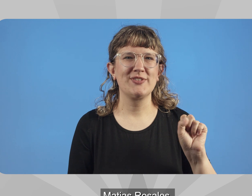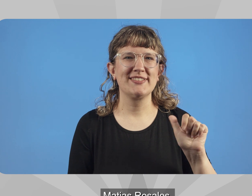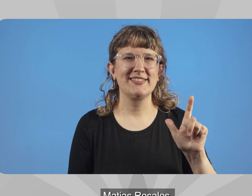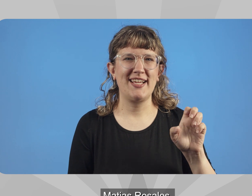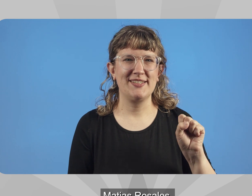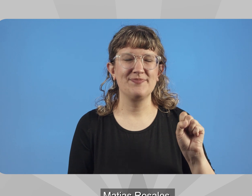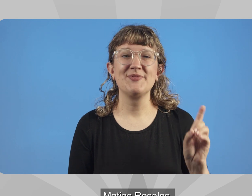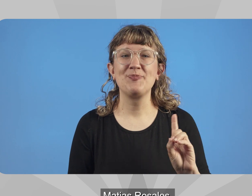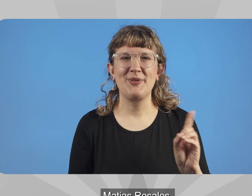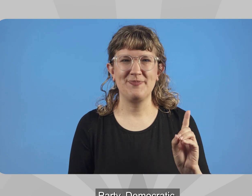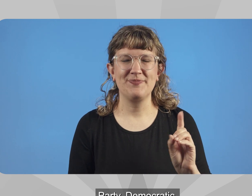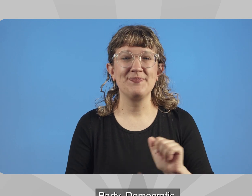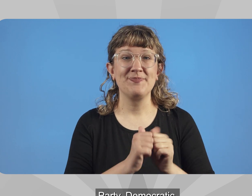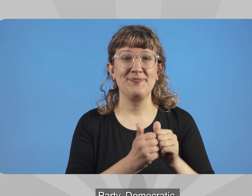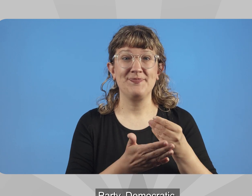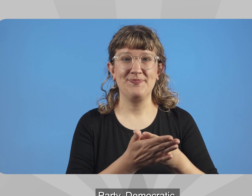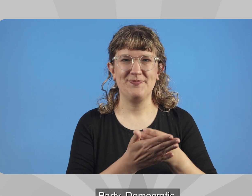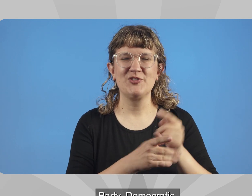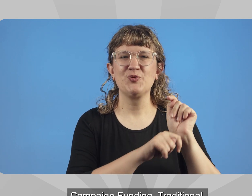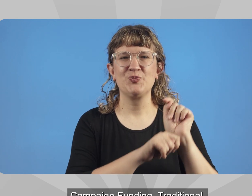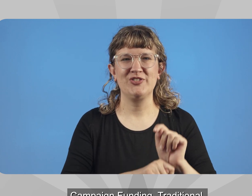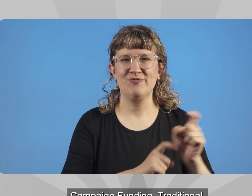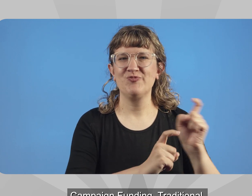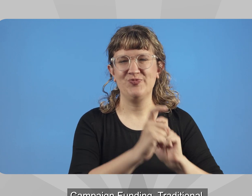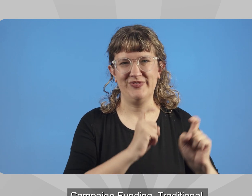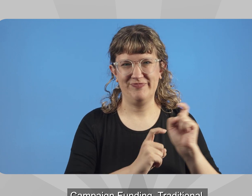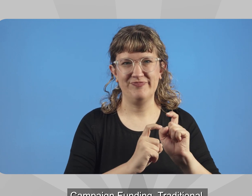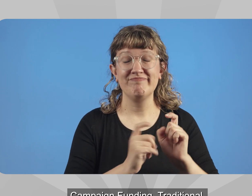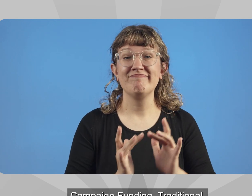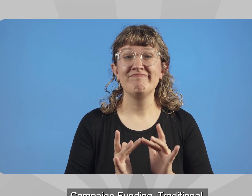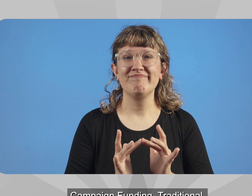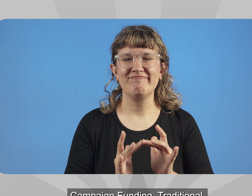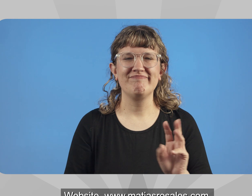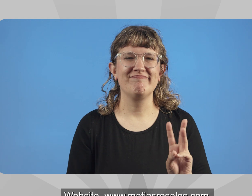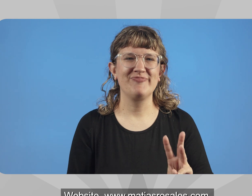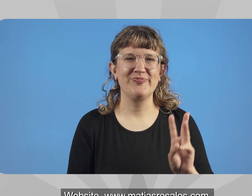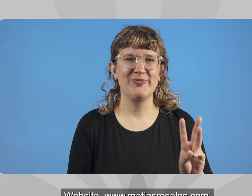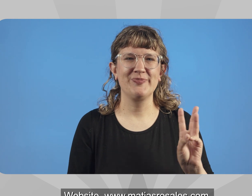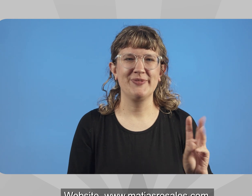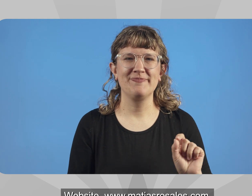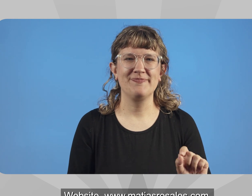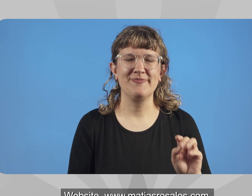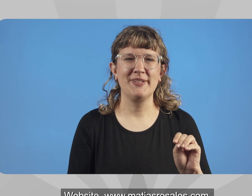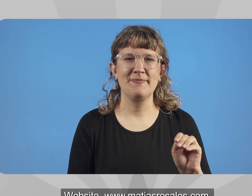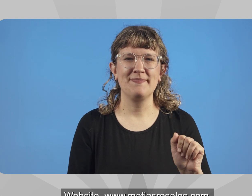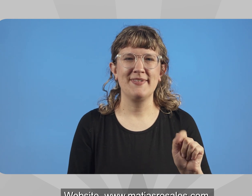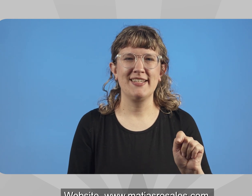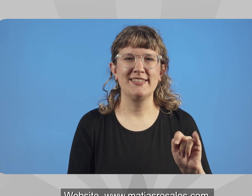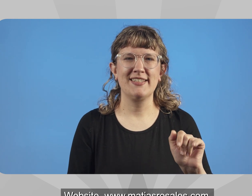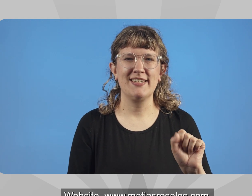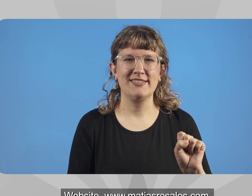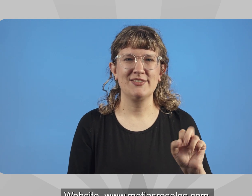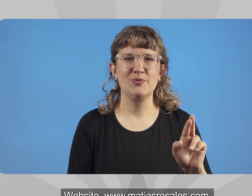Matias Rosales, Party Democratic, Campaign Funding Traditional, website